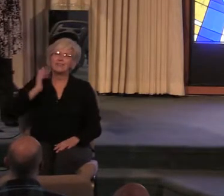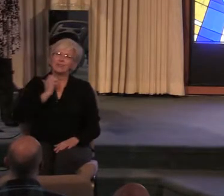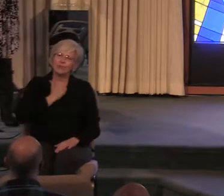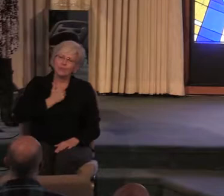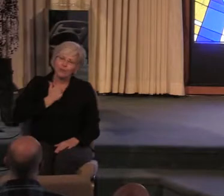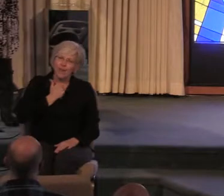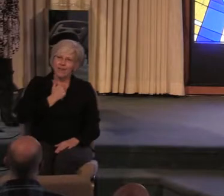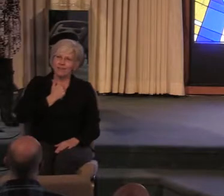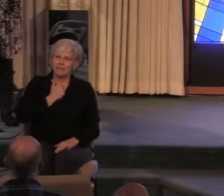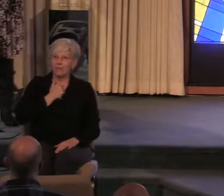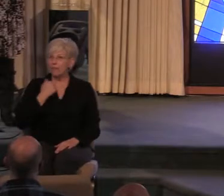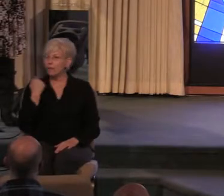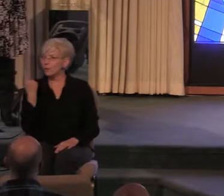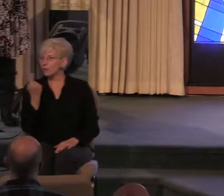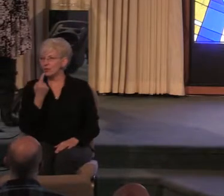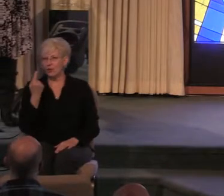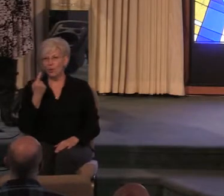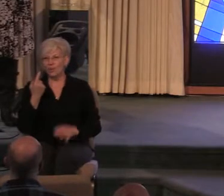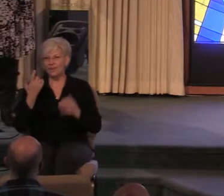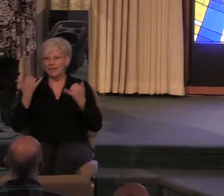There is only now.